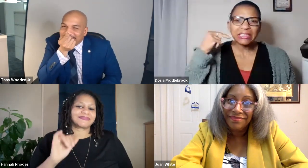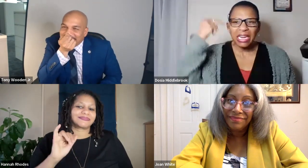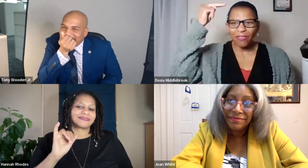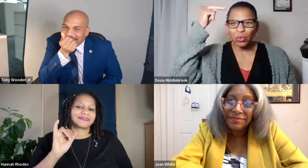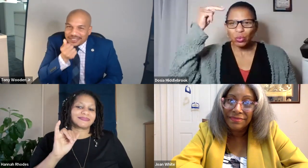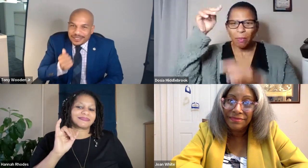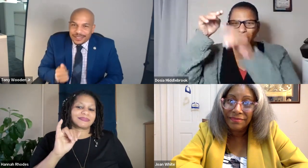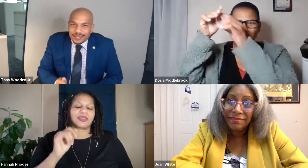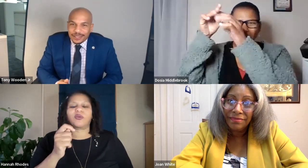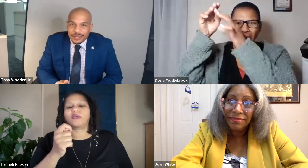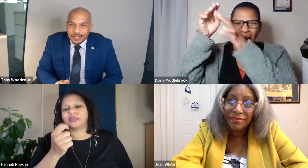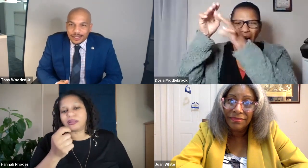About 20 or 23,